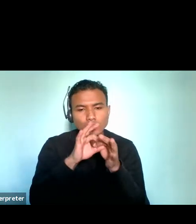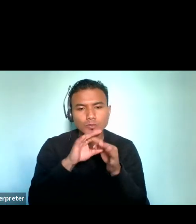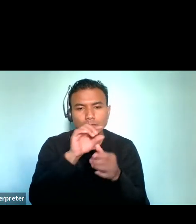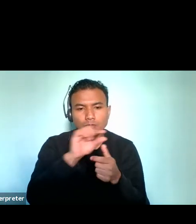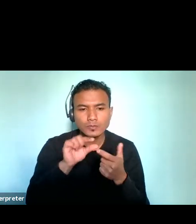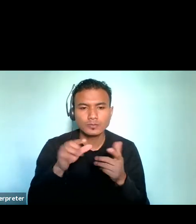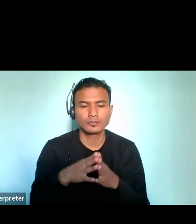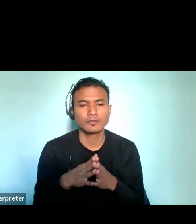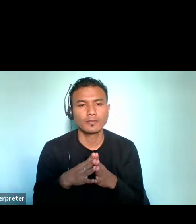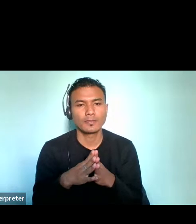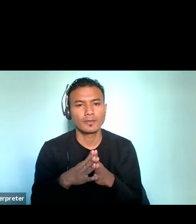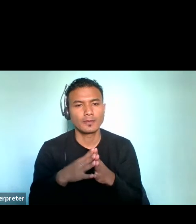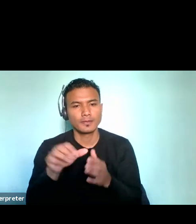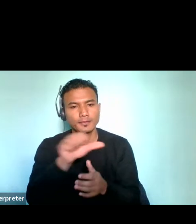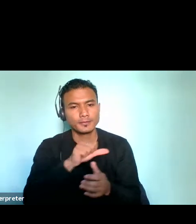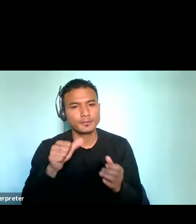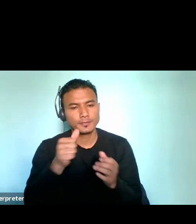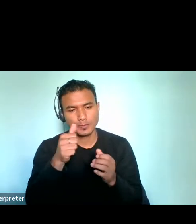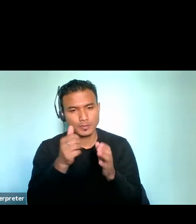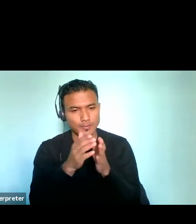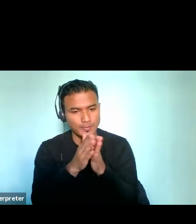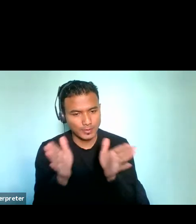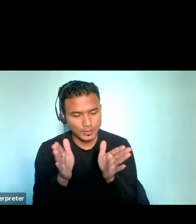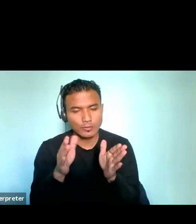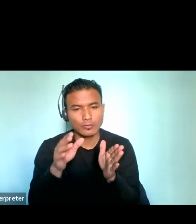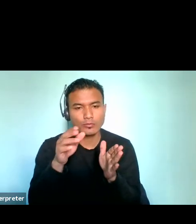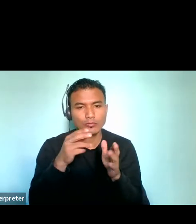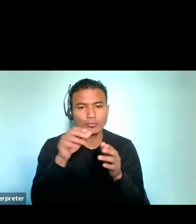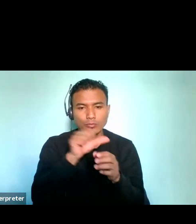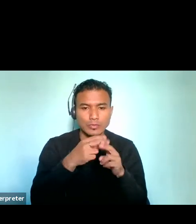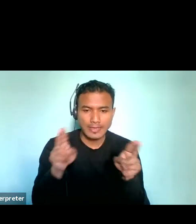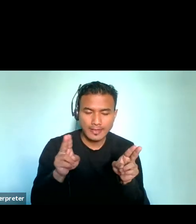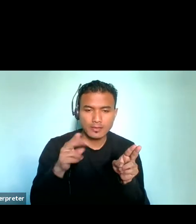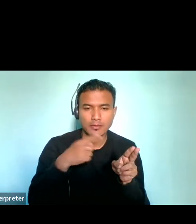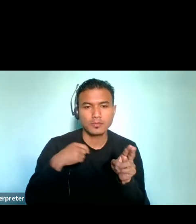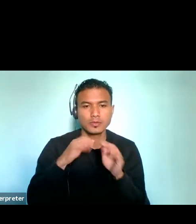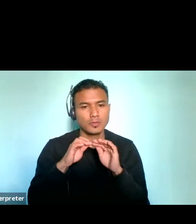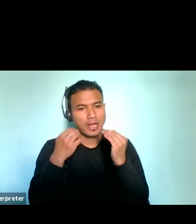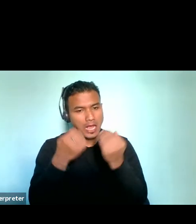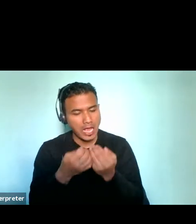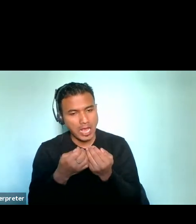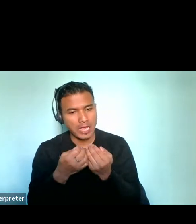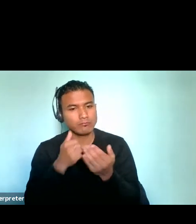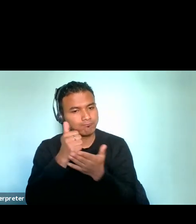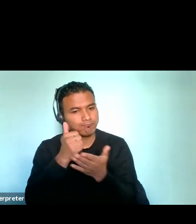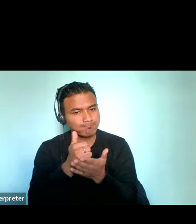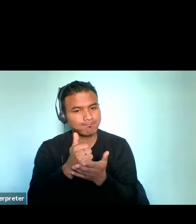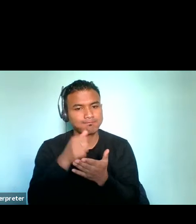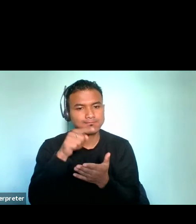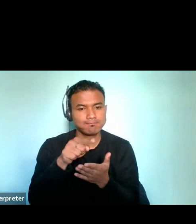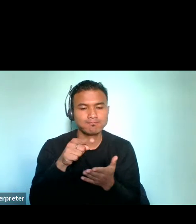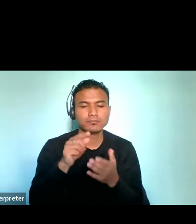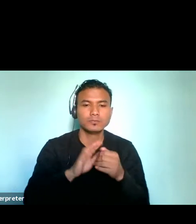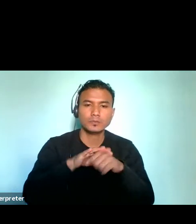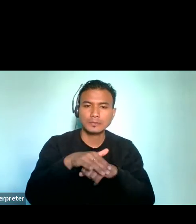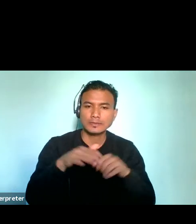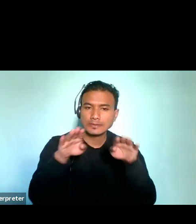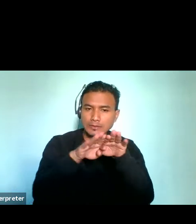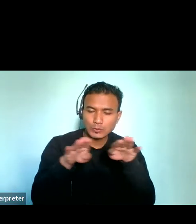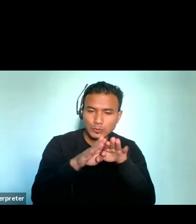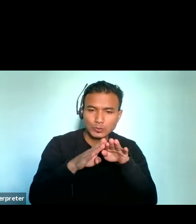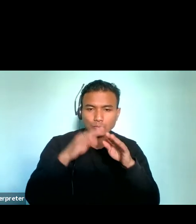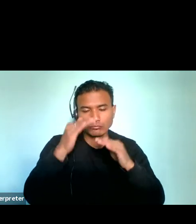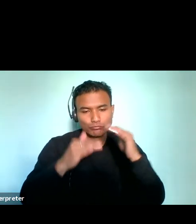towards democratization in our society, where society can thrive and where there'll be more equity and